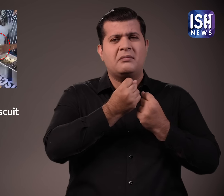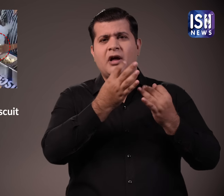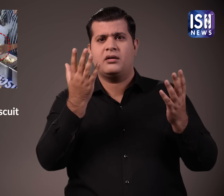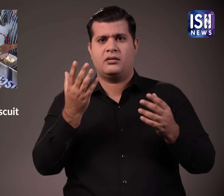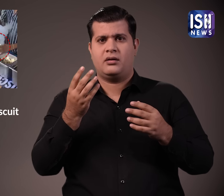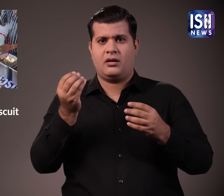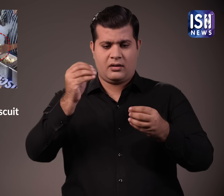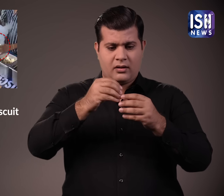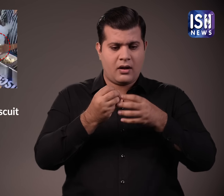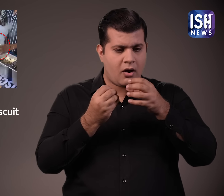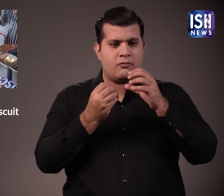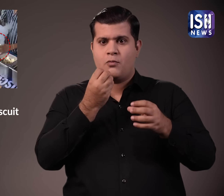make our mouth smoke, etc.